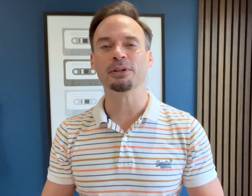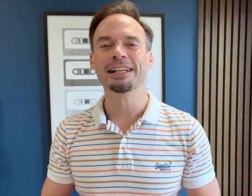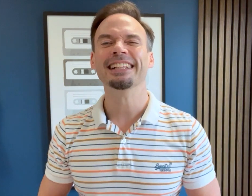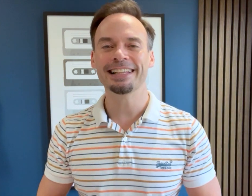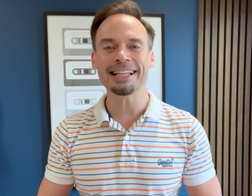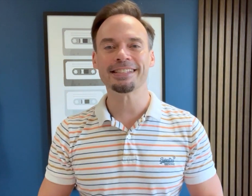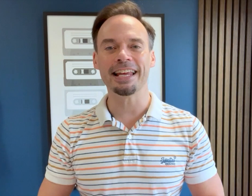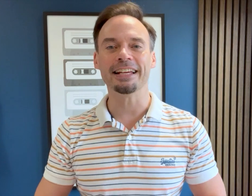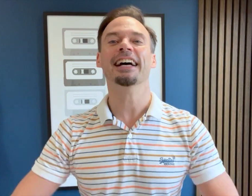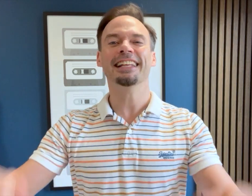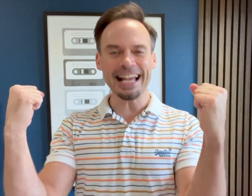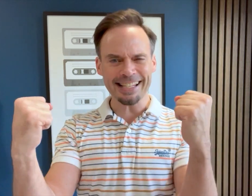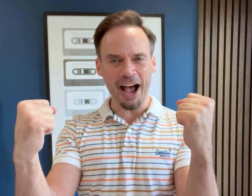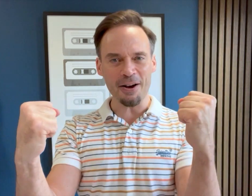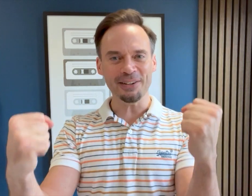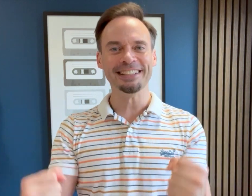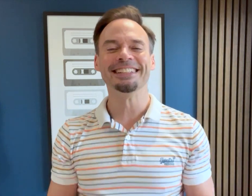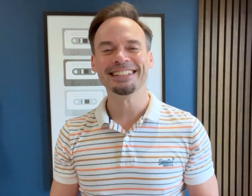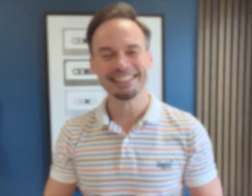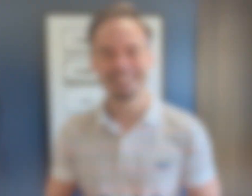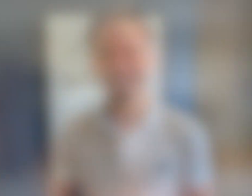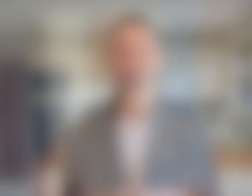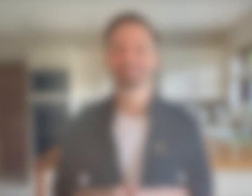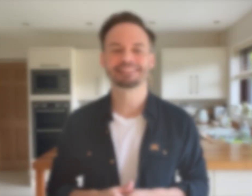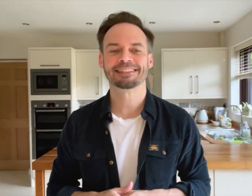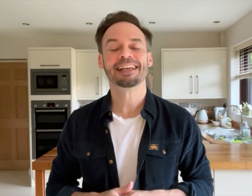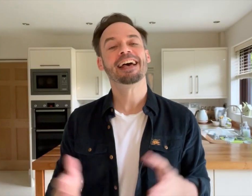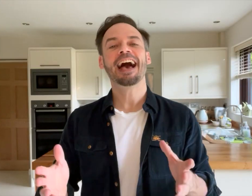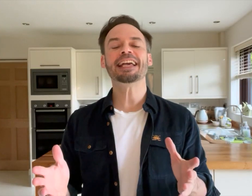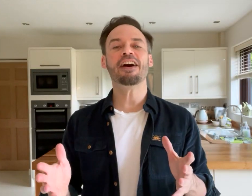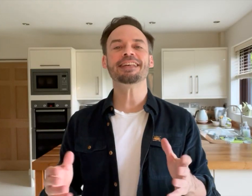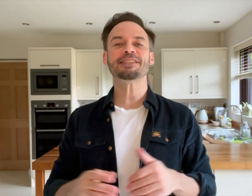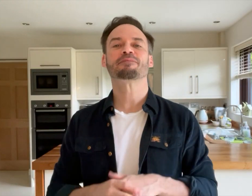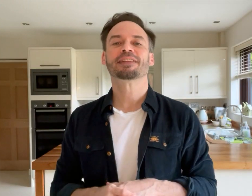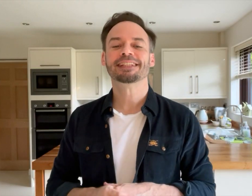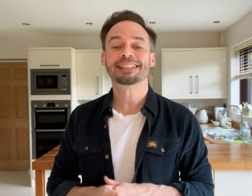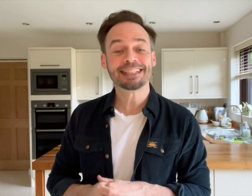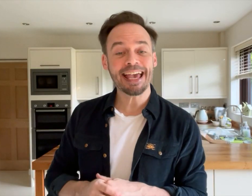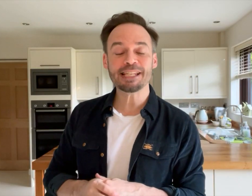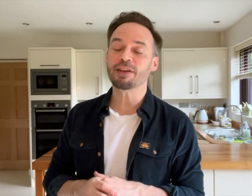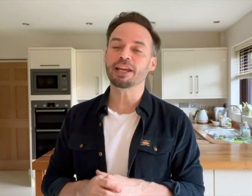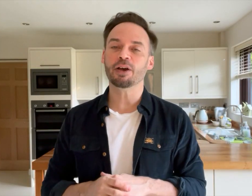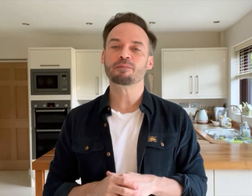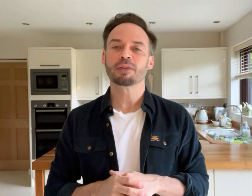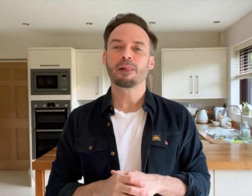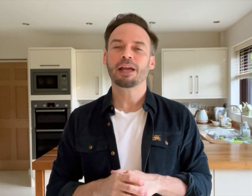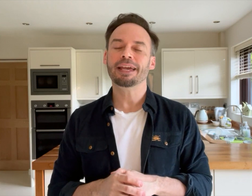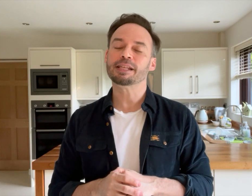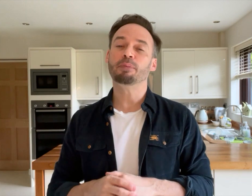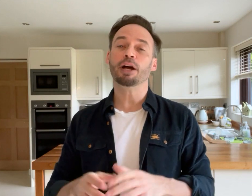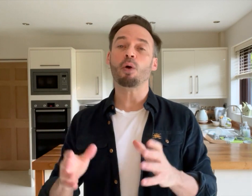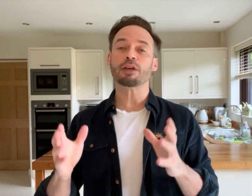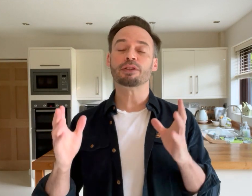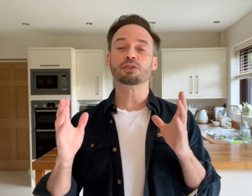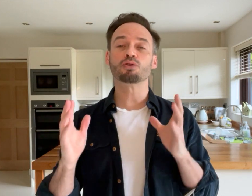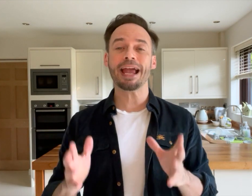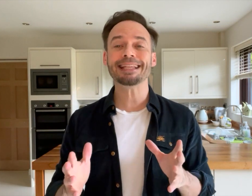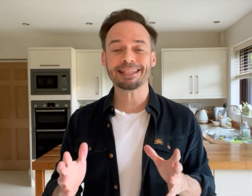let's sing let's go hey guys today's video is by one of the greatest